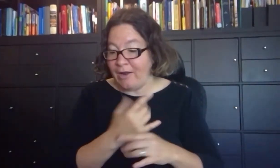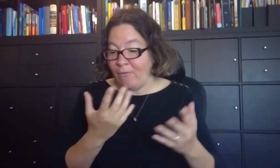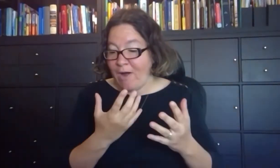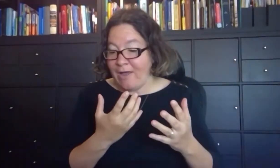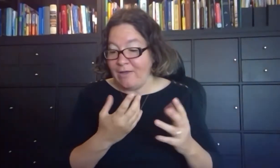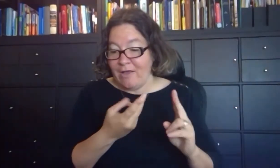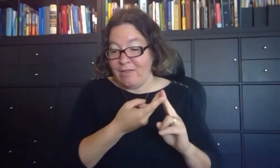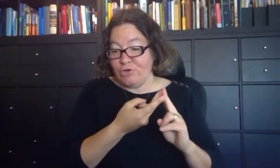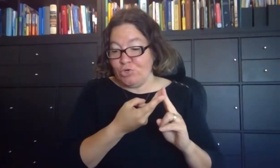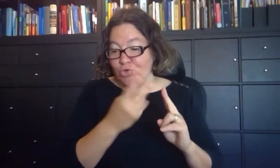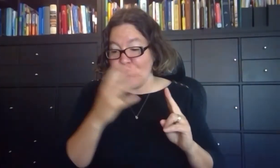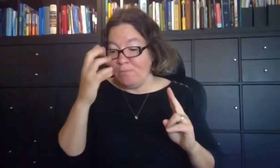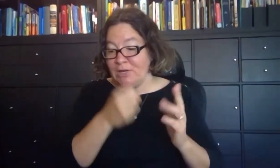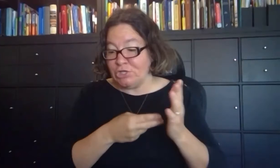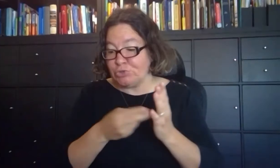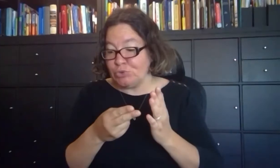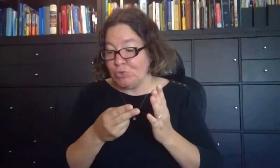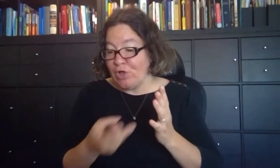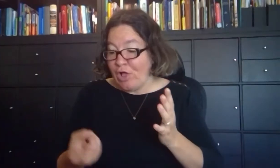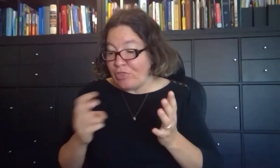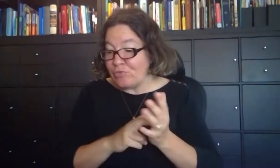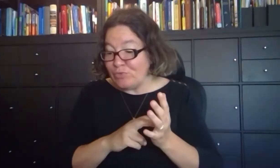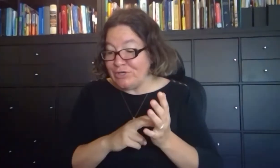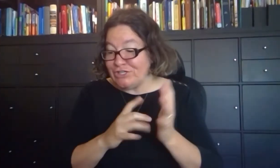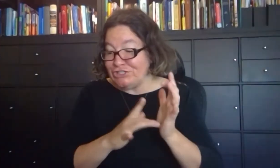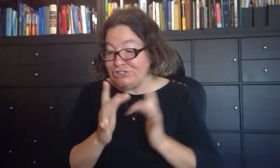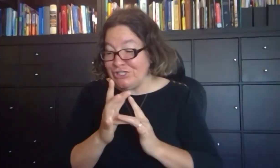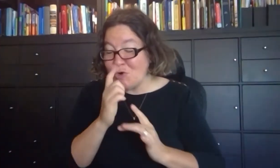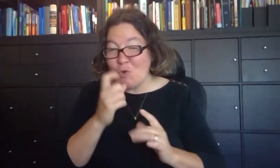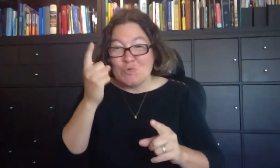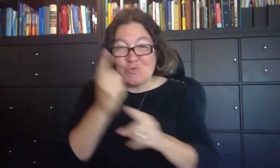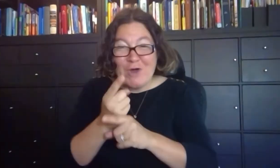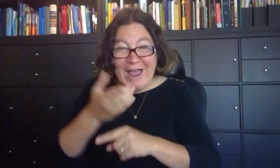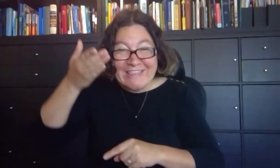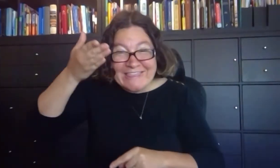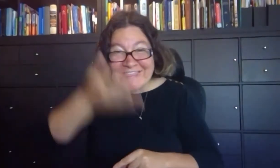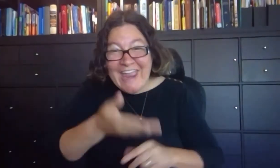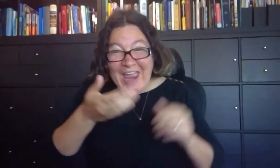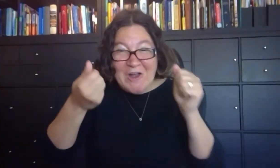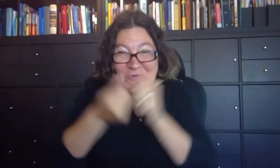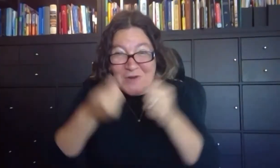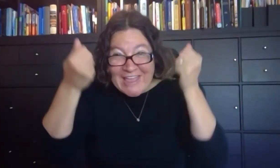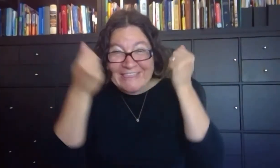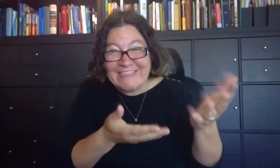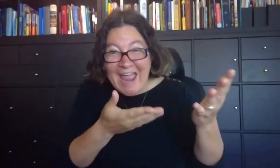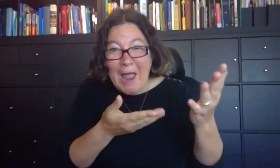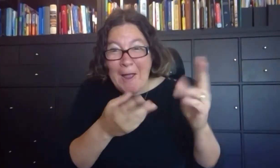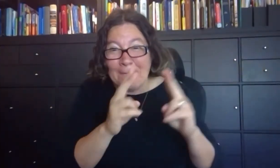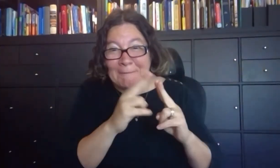And the two disciples miss the truth. The risen Jesus is right there with them.